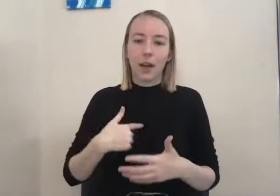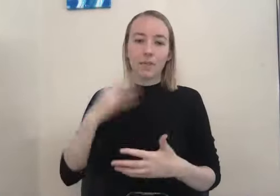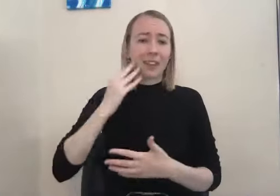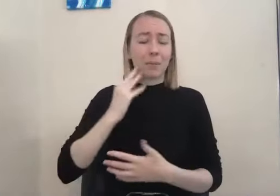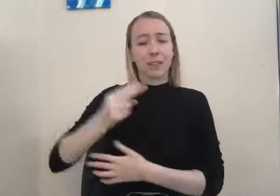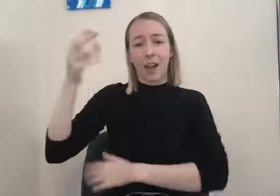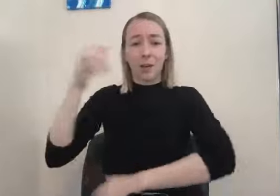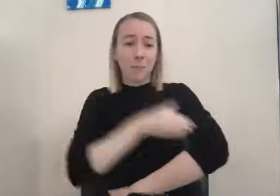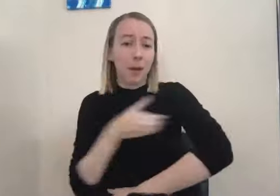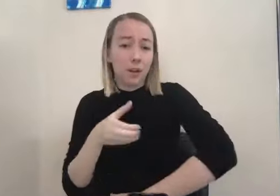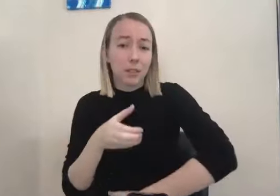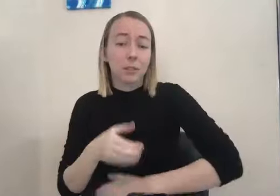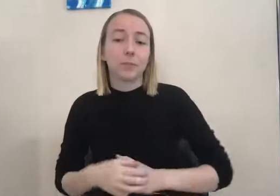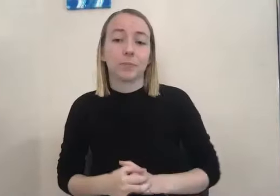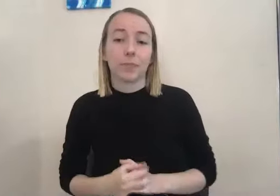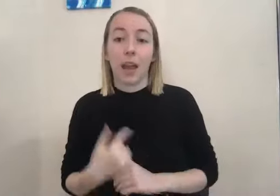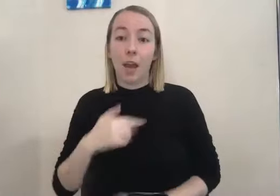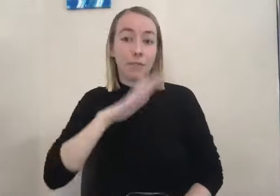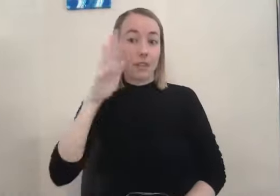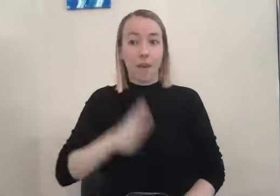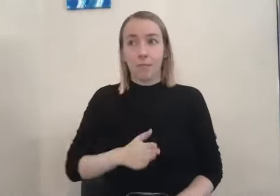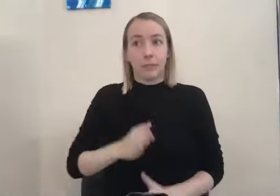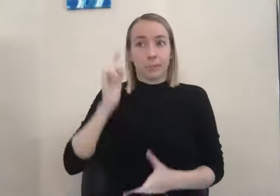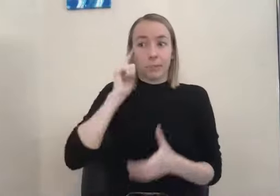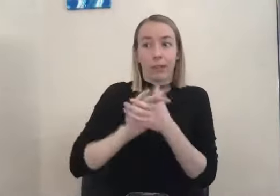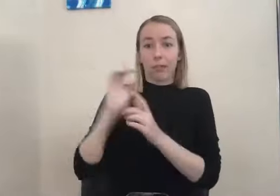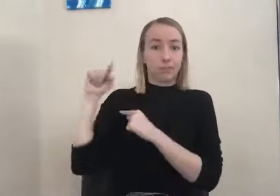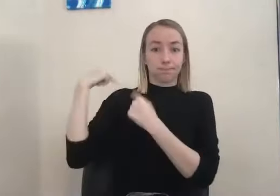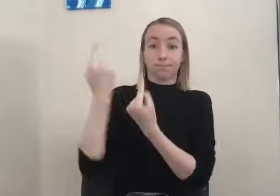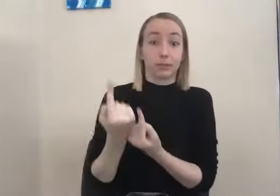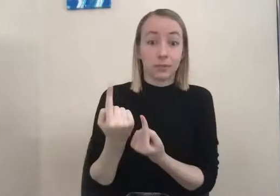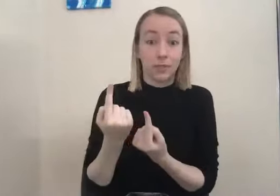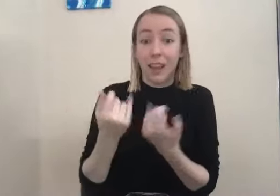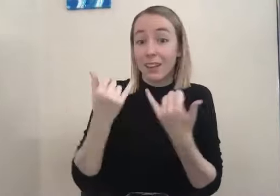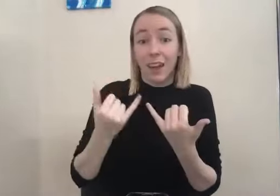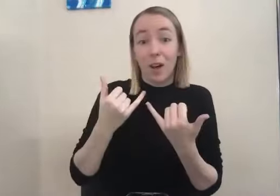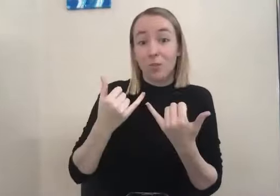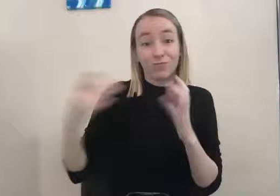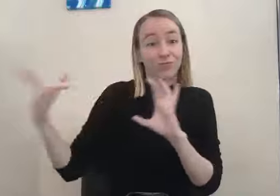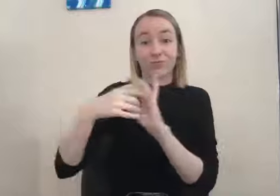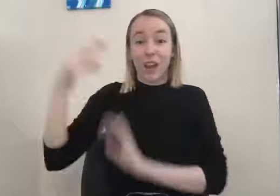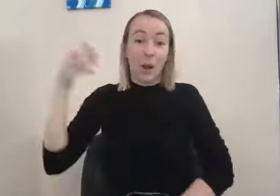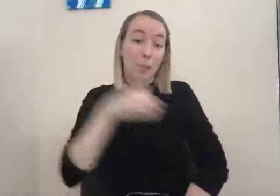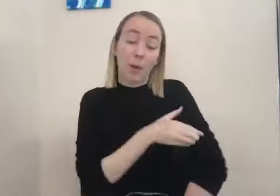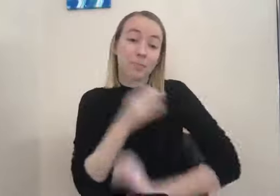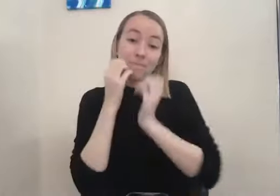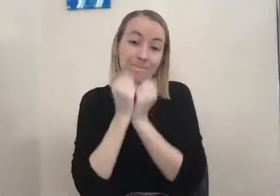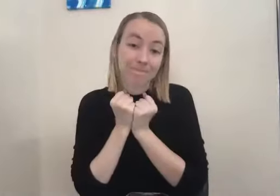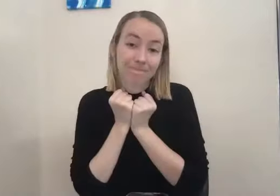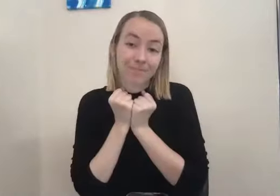know, and things that started to come in was love and patience and tolerance, you know, and I love having,